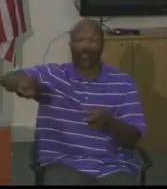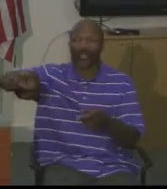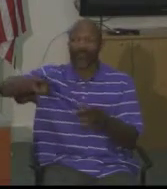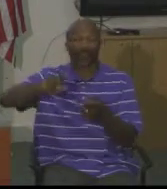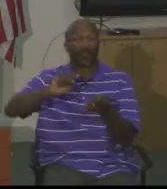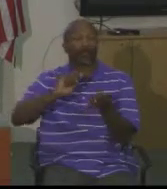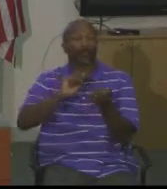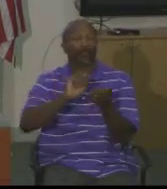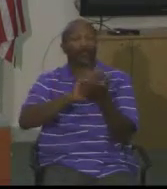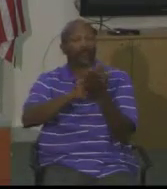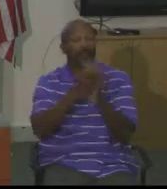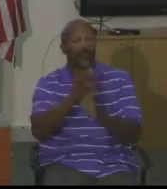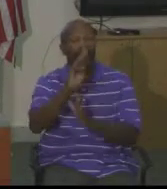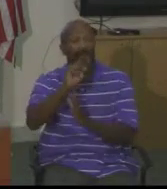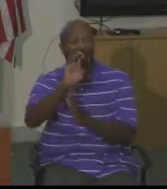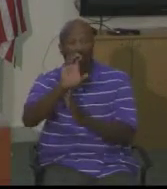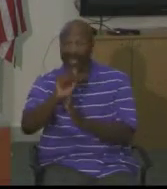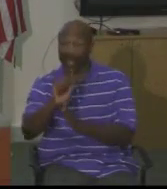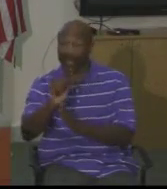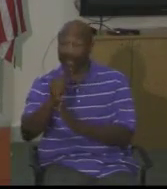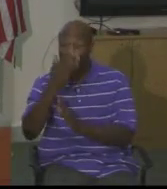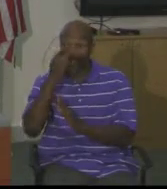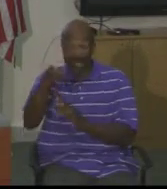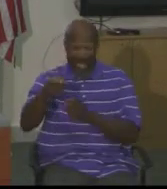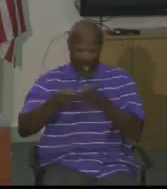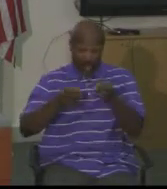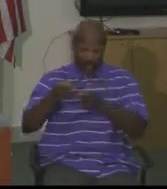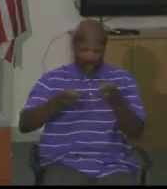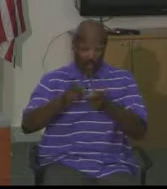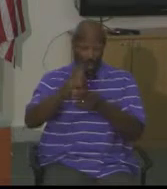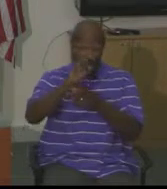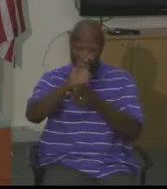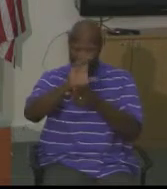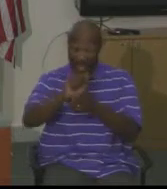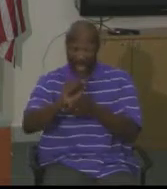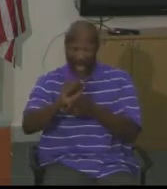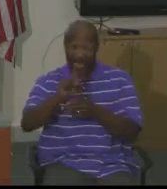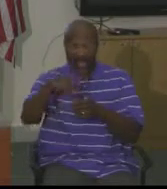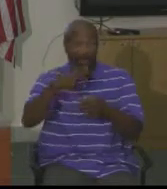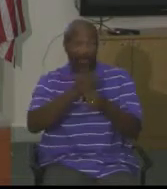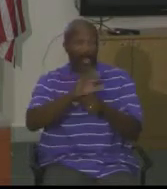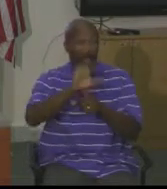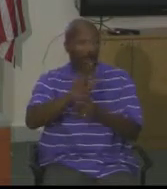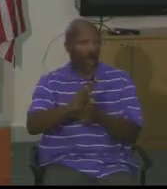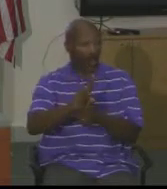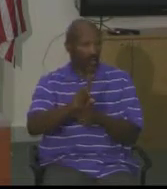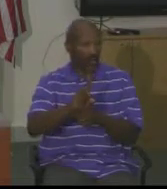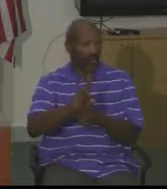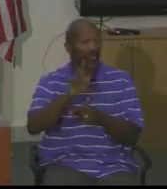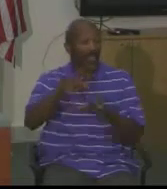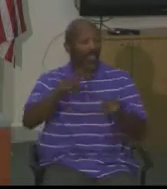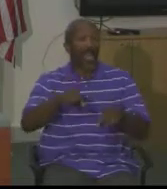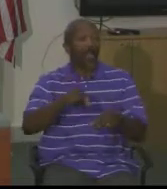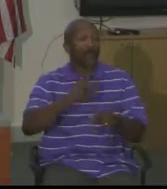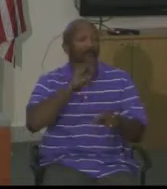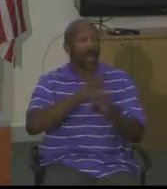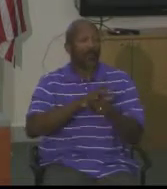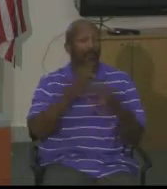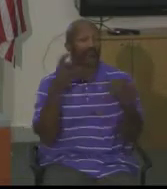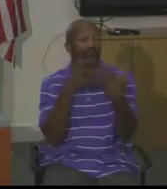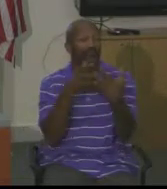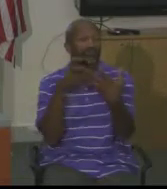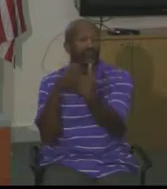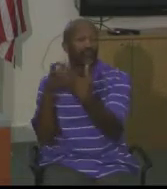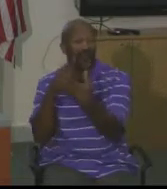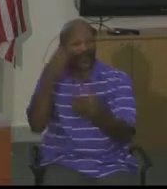MCA. Because if they controlled the standard and they were the only one that could make cards, they could guarantee compatibility.